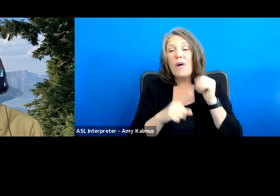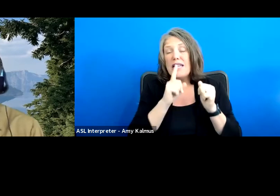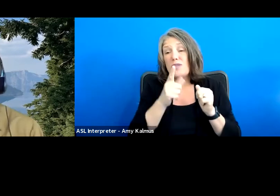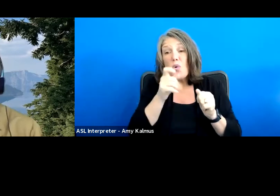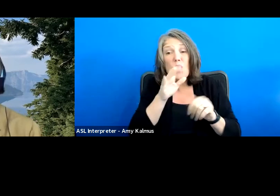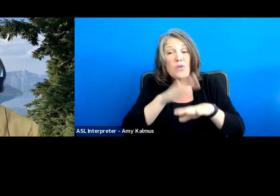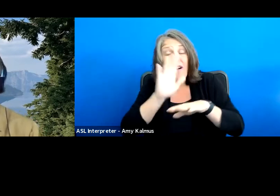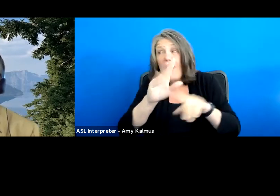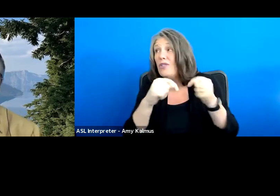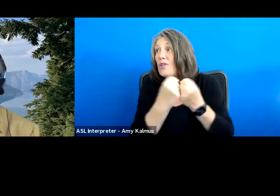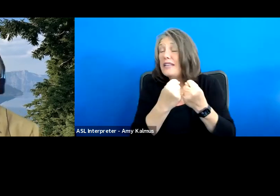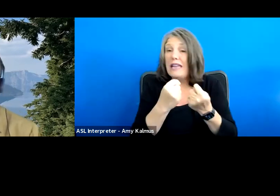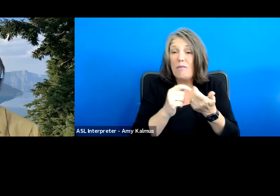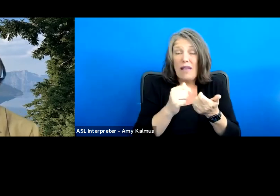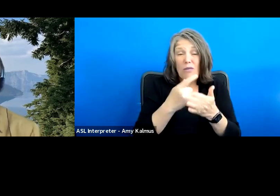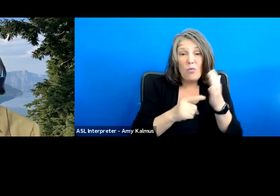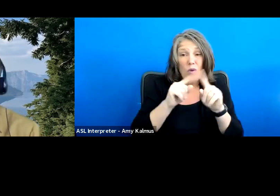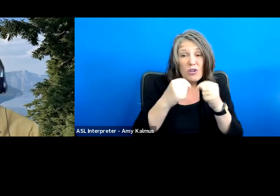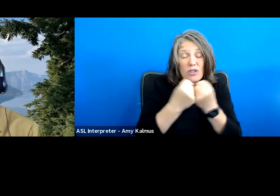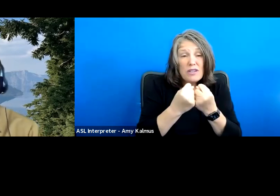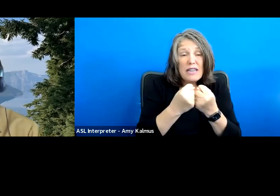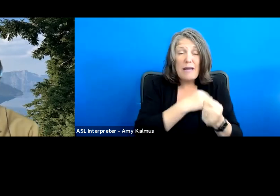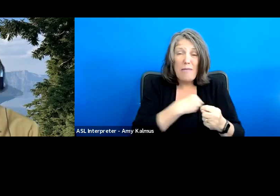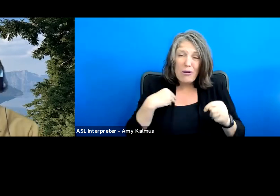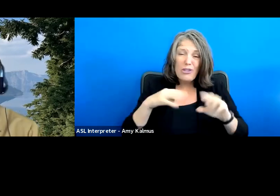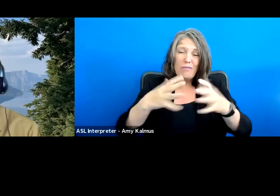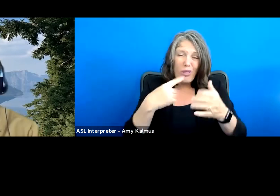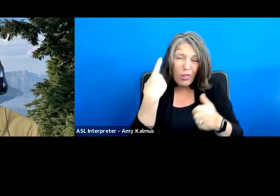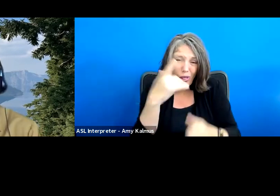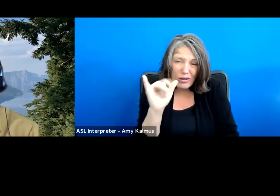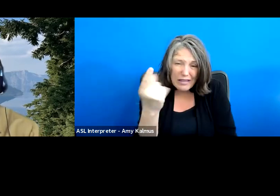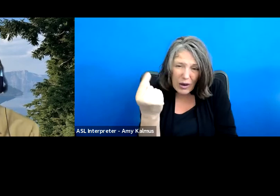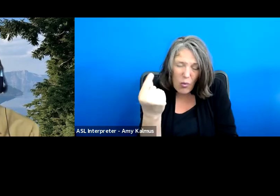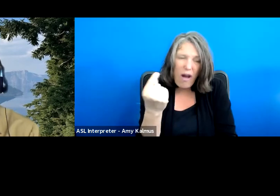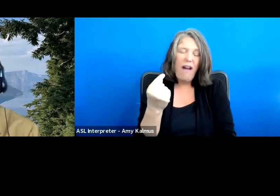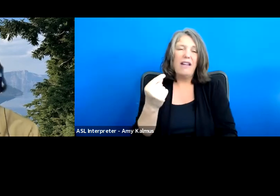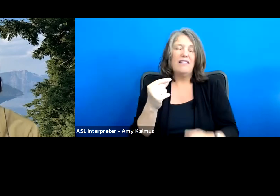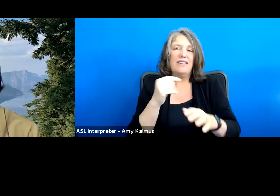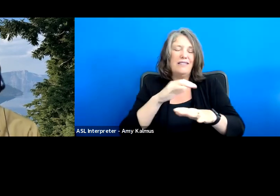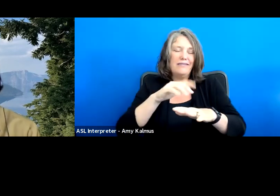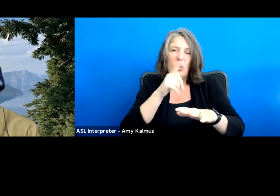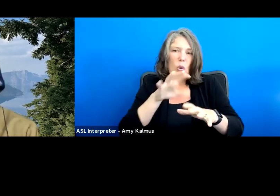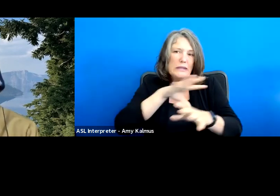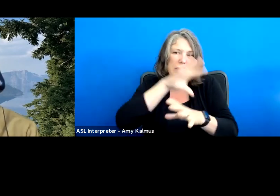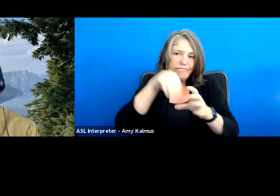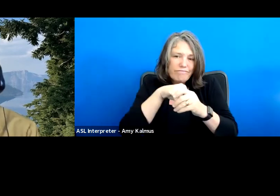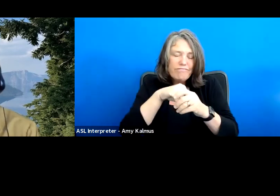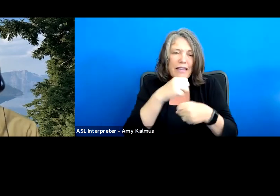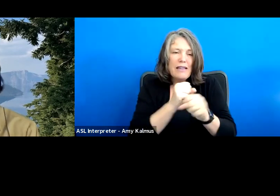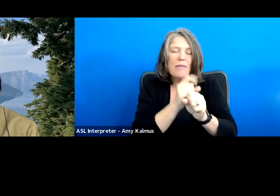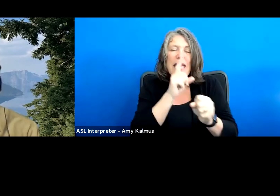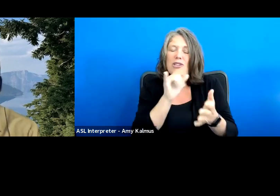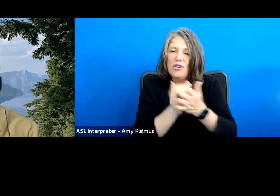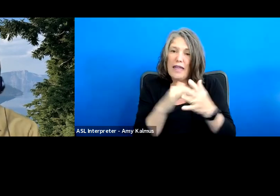on your team and what your team, the membership that you have, the composition of your team, and making sure that